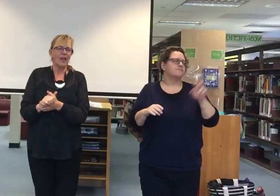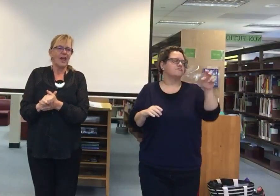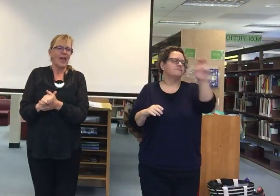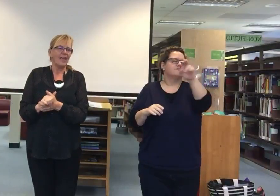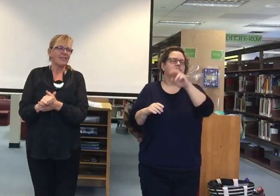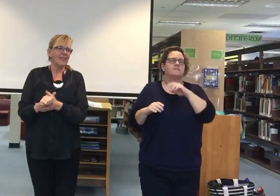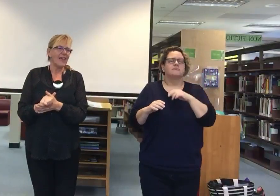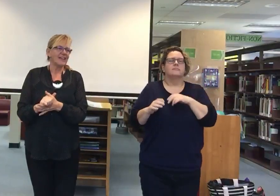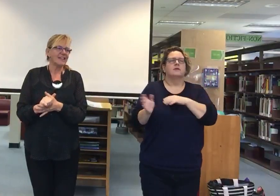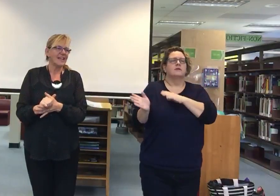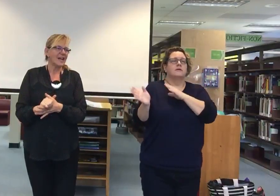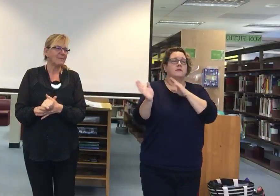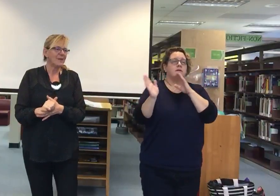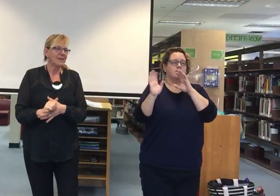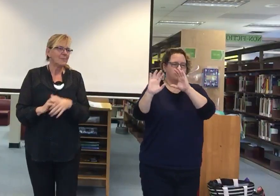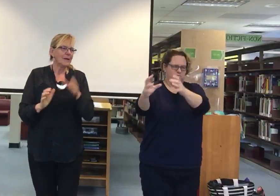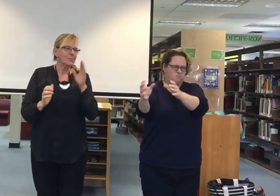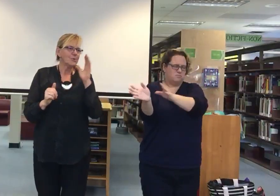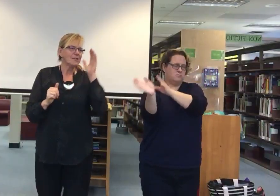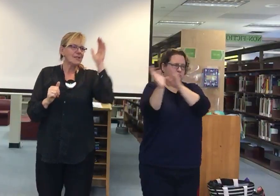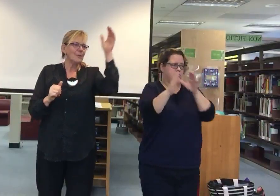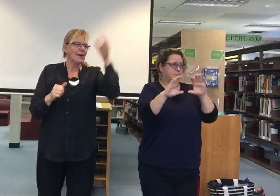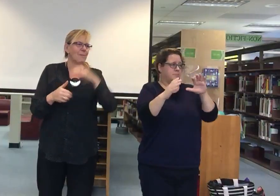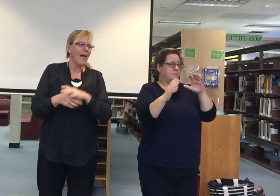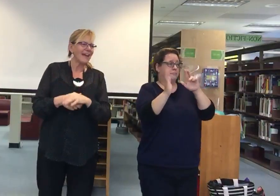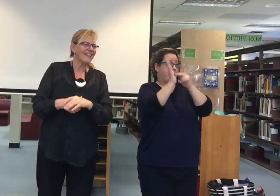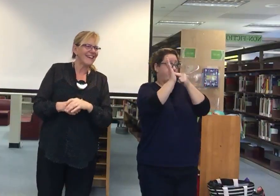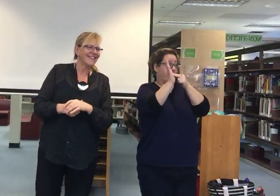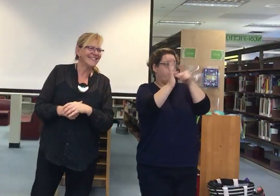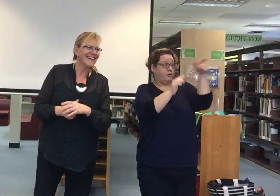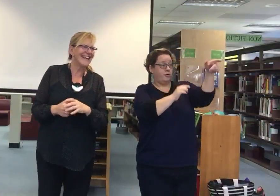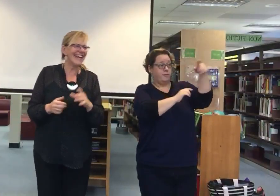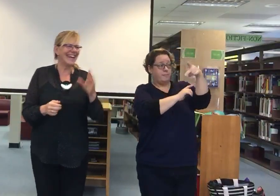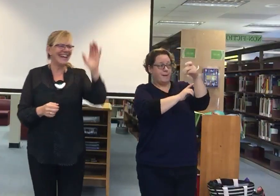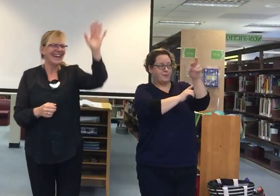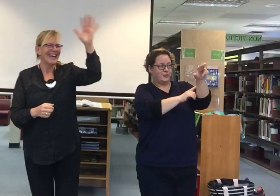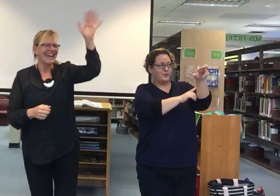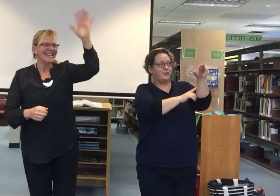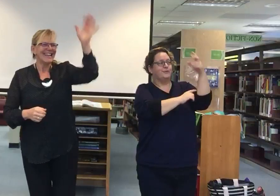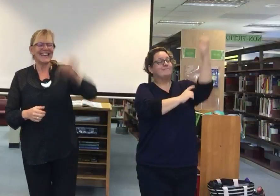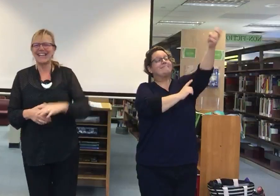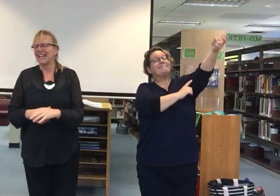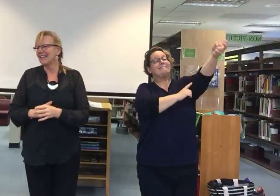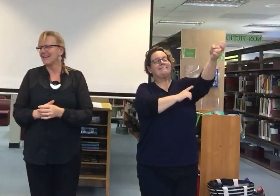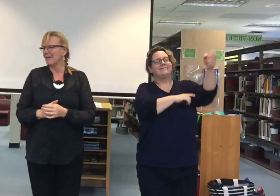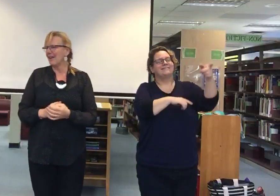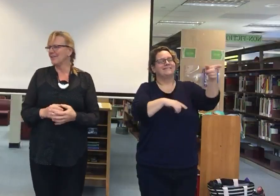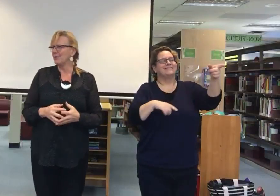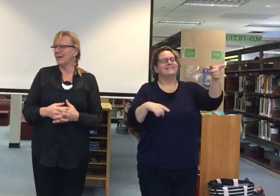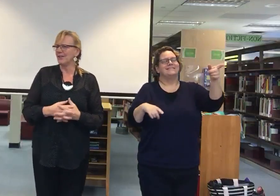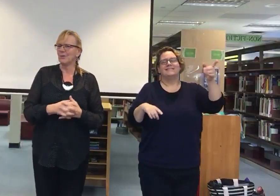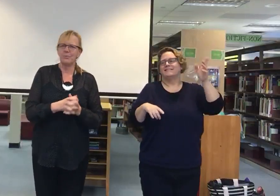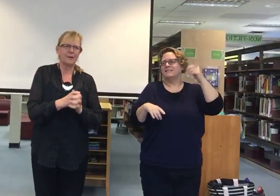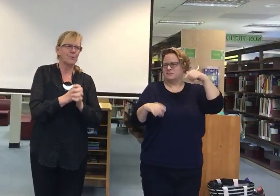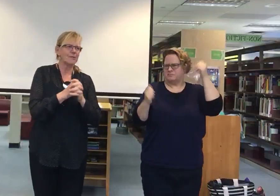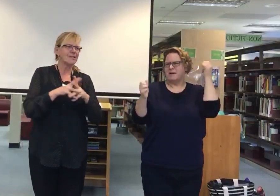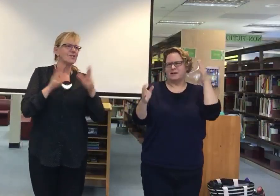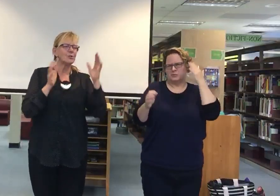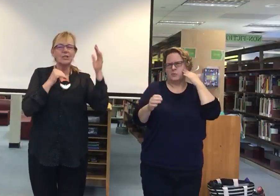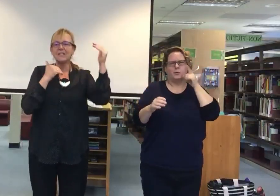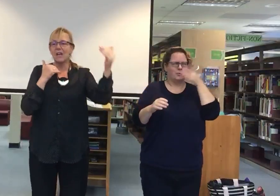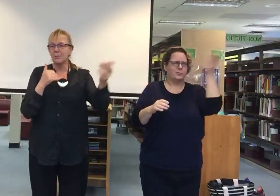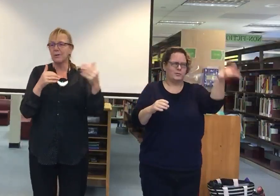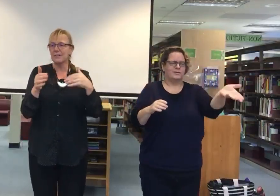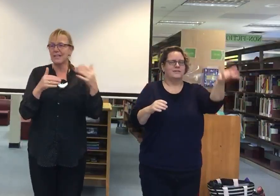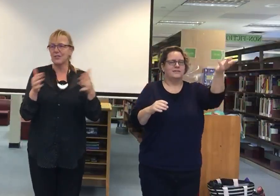such, and then Piper's sitting in the back there, and I think a lot of you might know Piper and